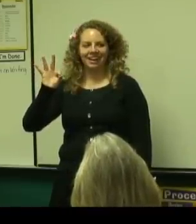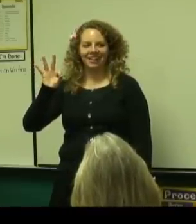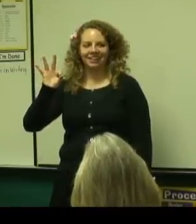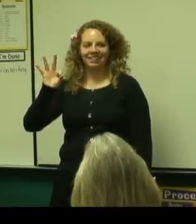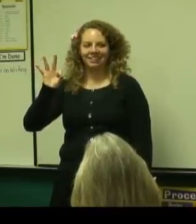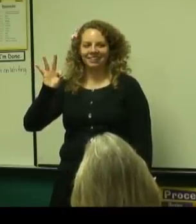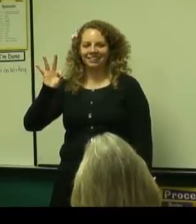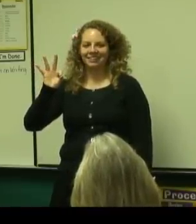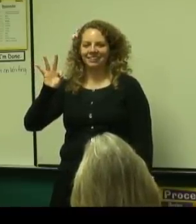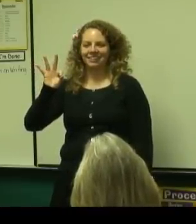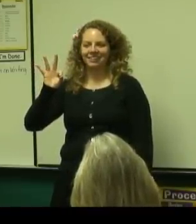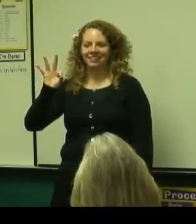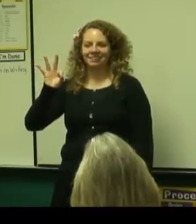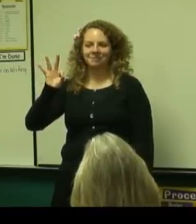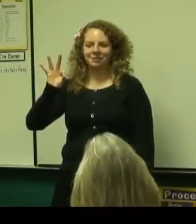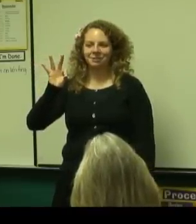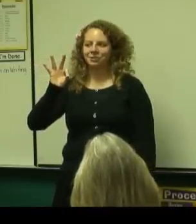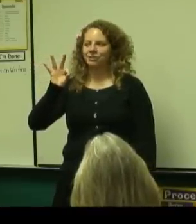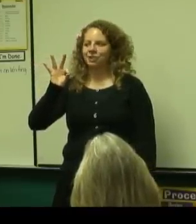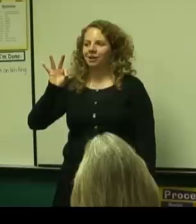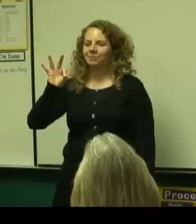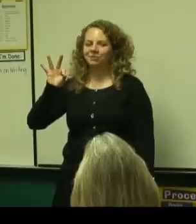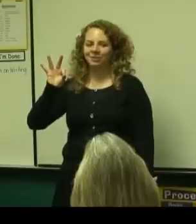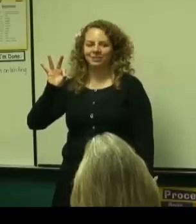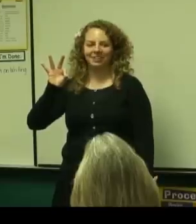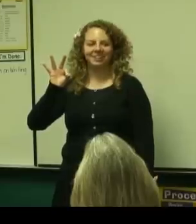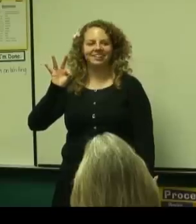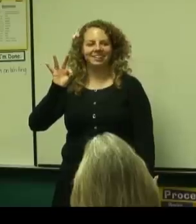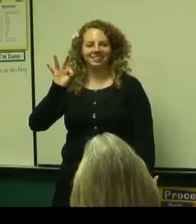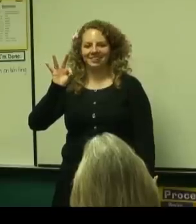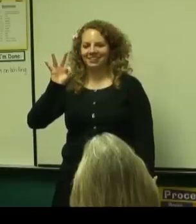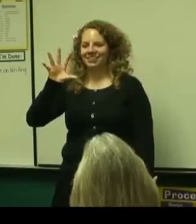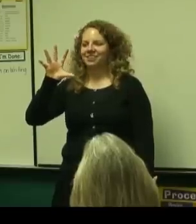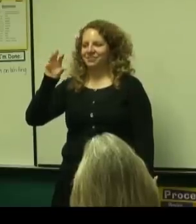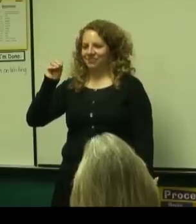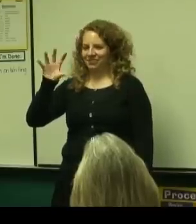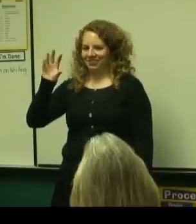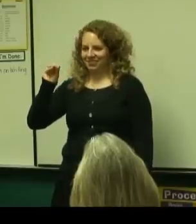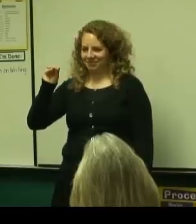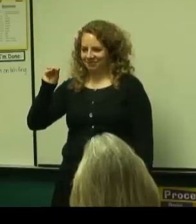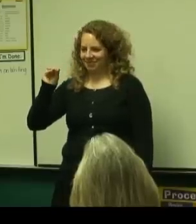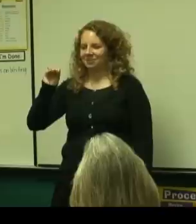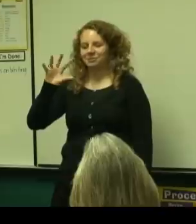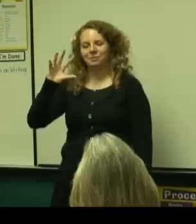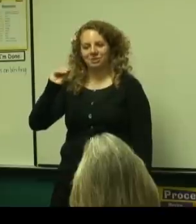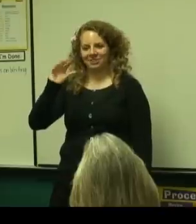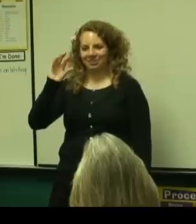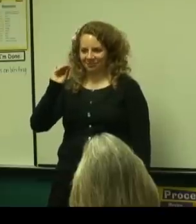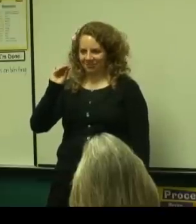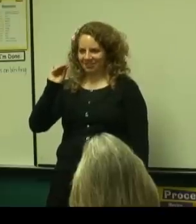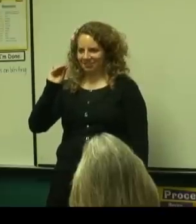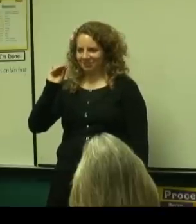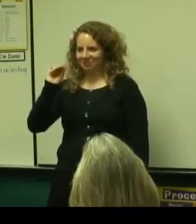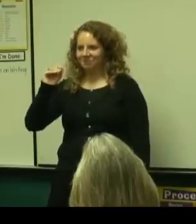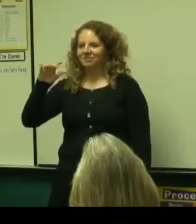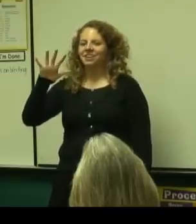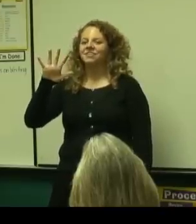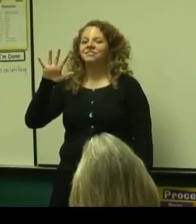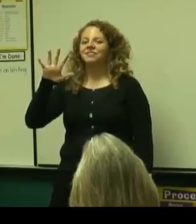49. Make sure it's your thumb, your first finger. Good. 50. That one's much easier. 50.